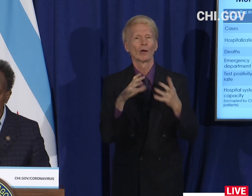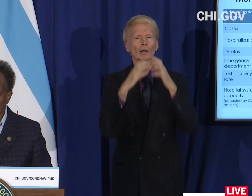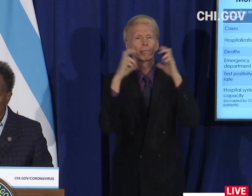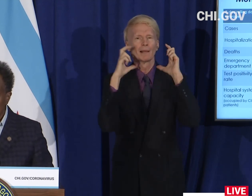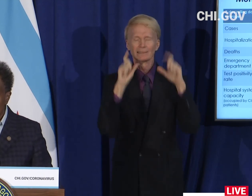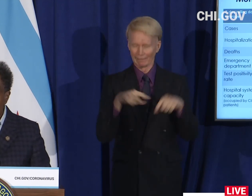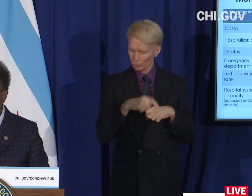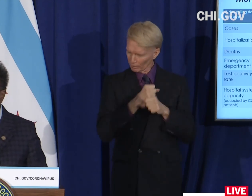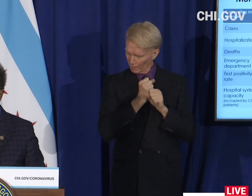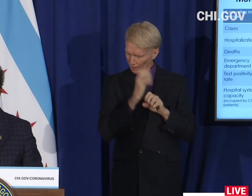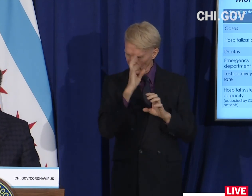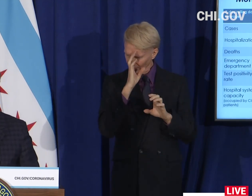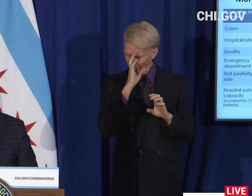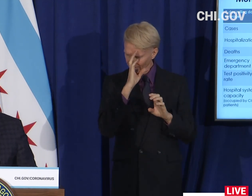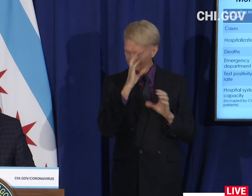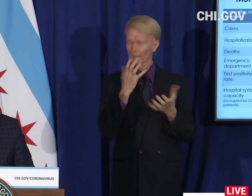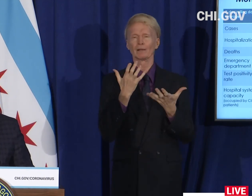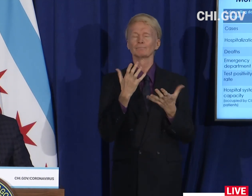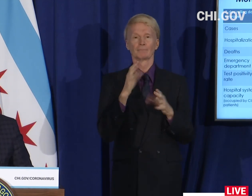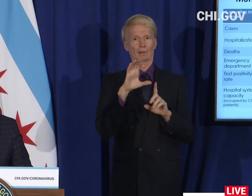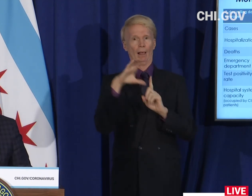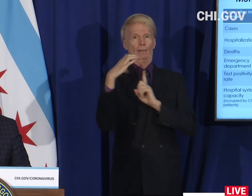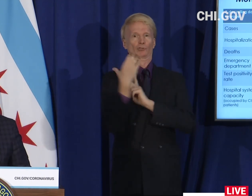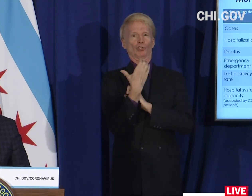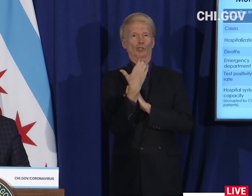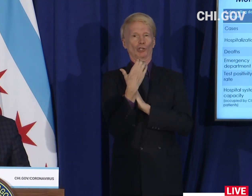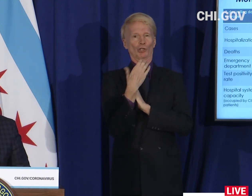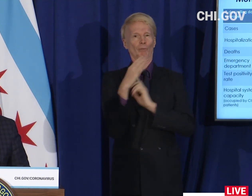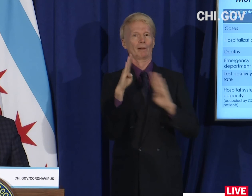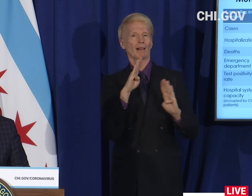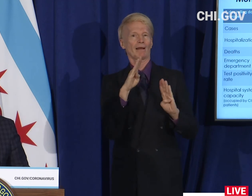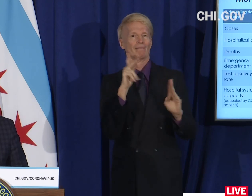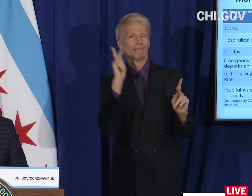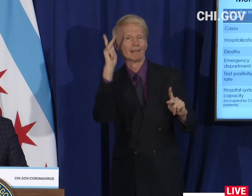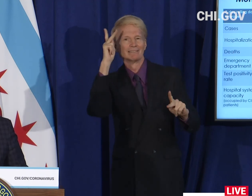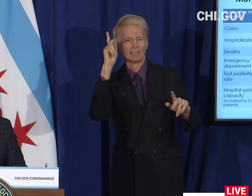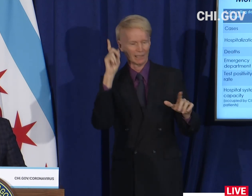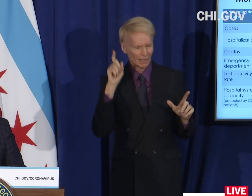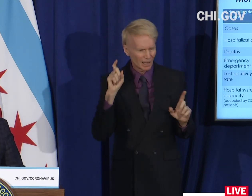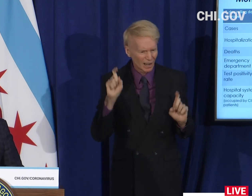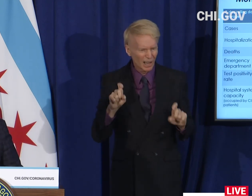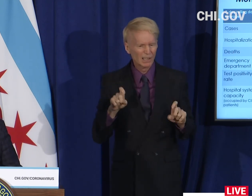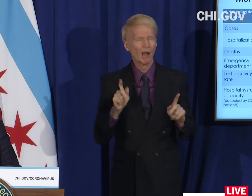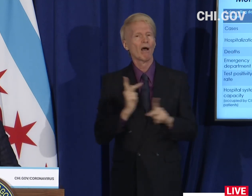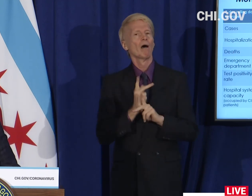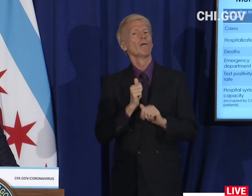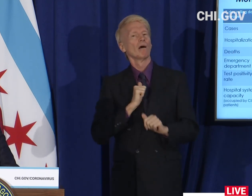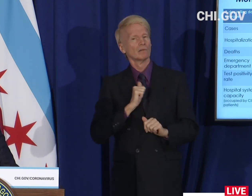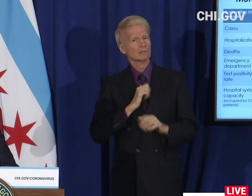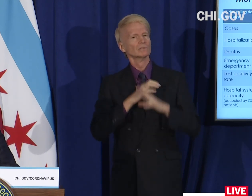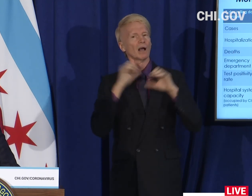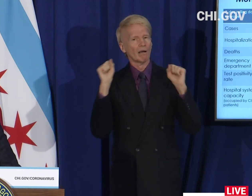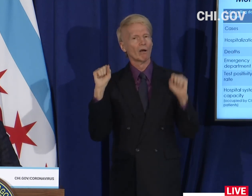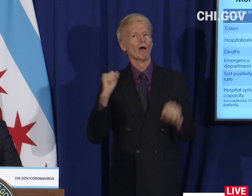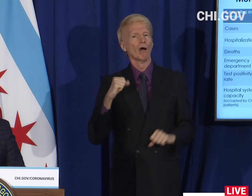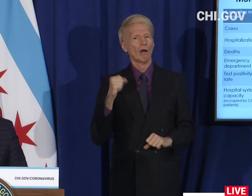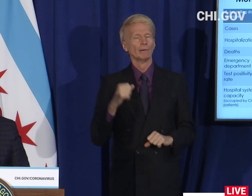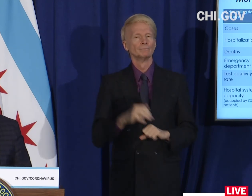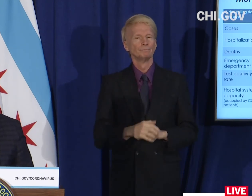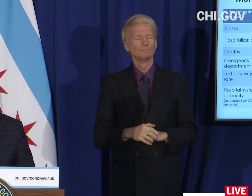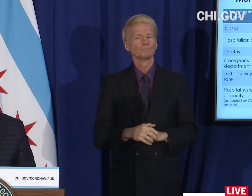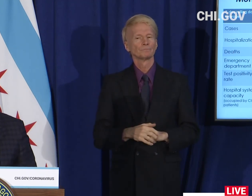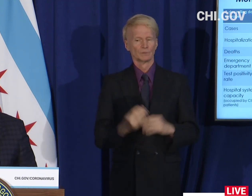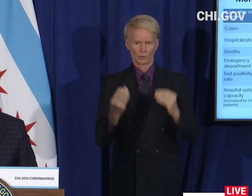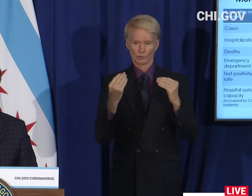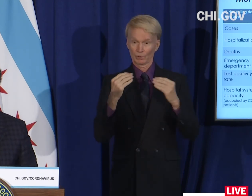a culture where mask wearing is something that we understand is absolutely necessary to keep ourselves safe. And so we want to